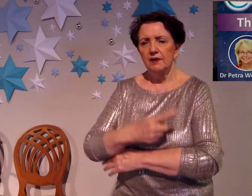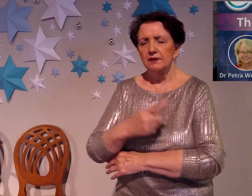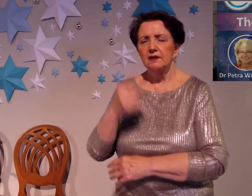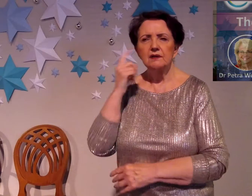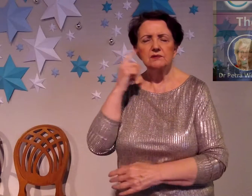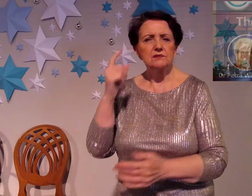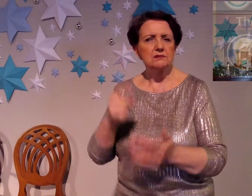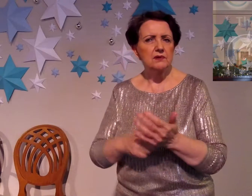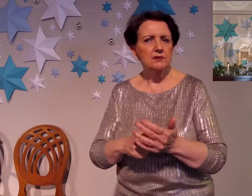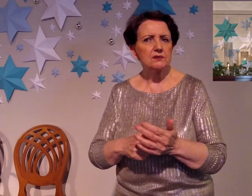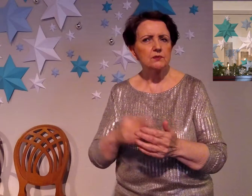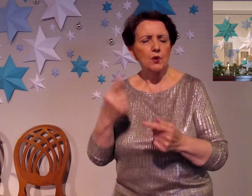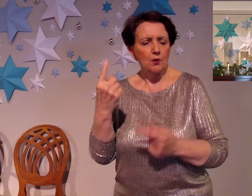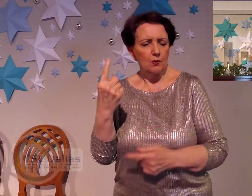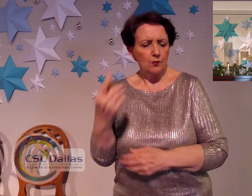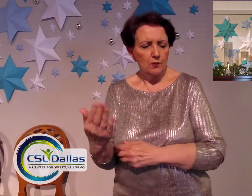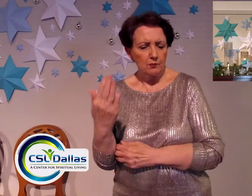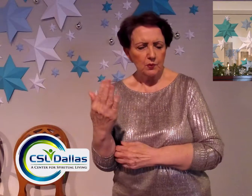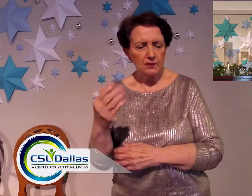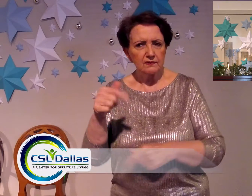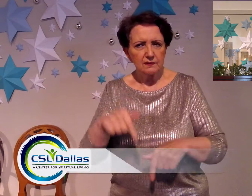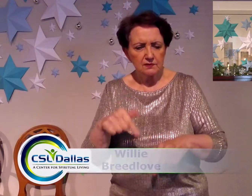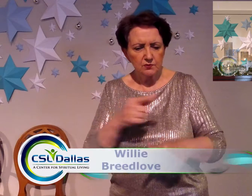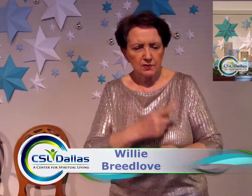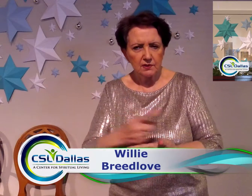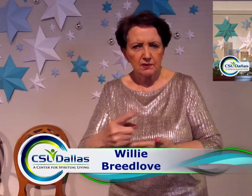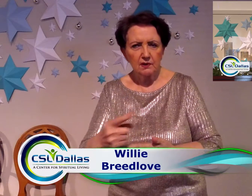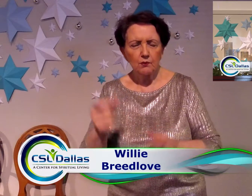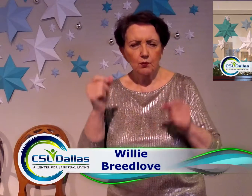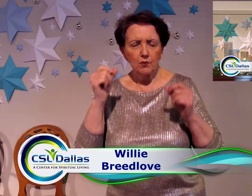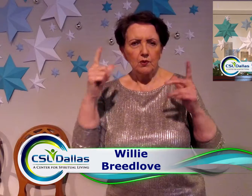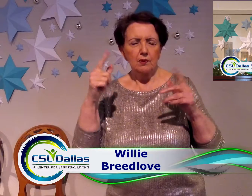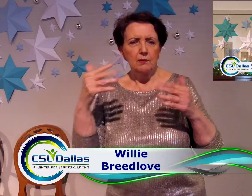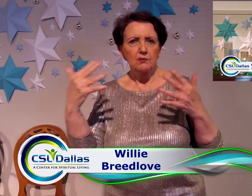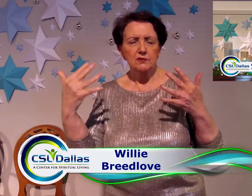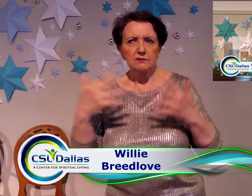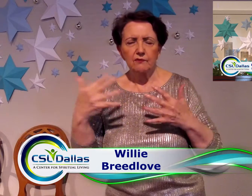a morning this week when I woke up and I was just afraid.